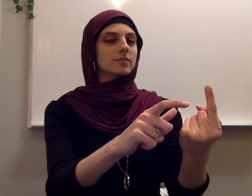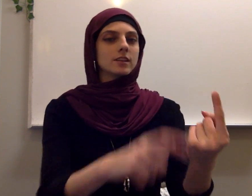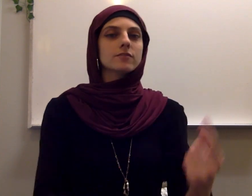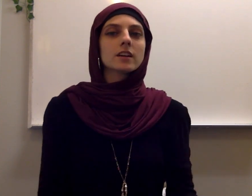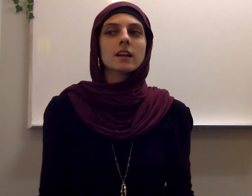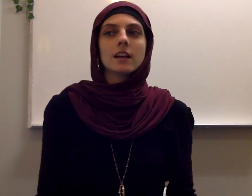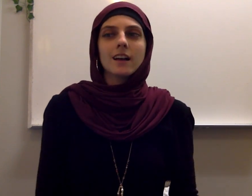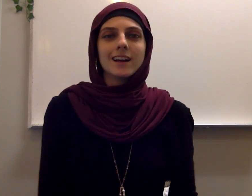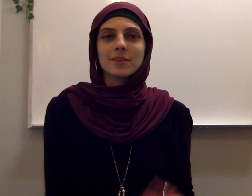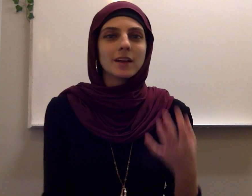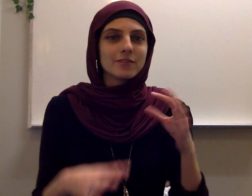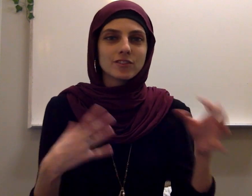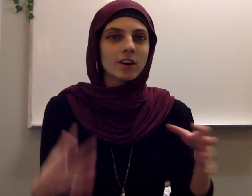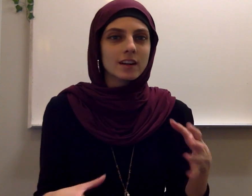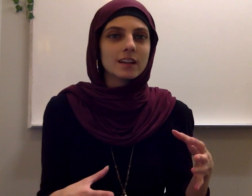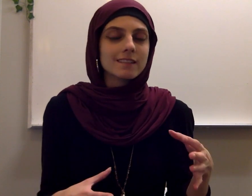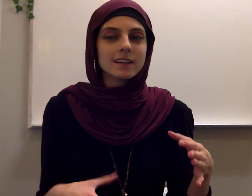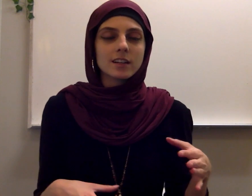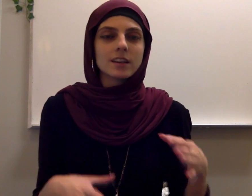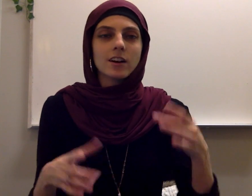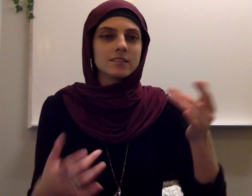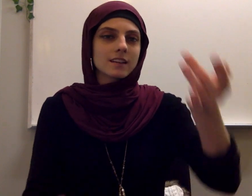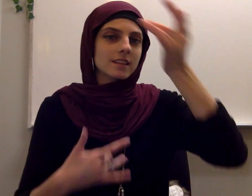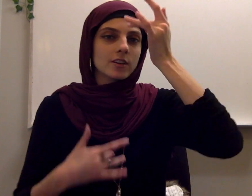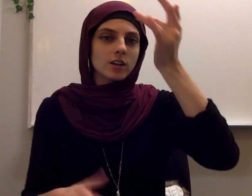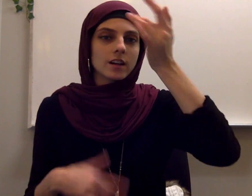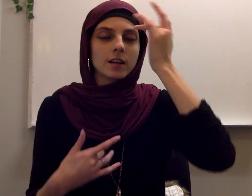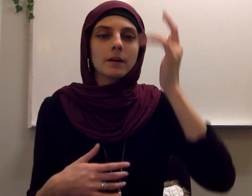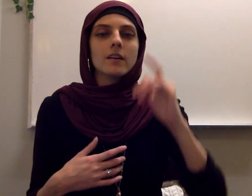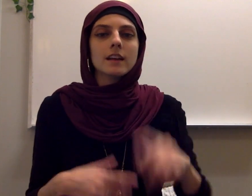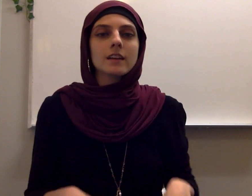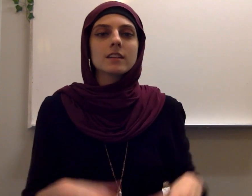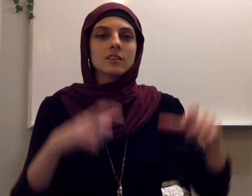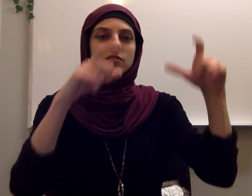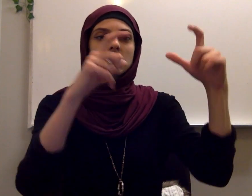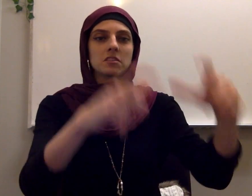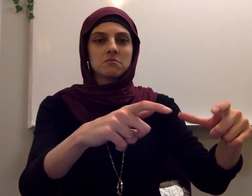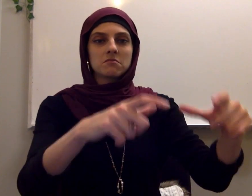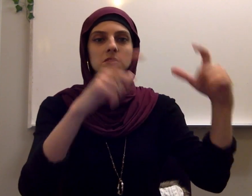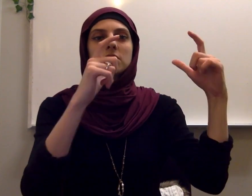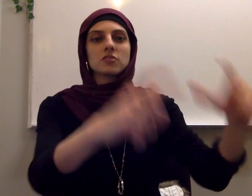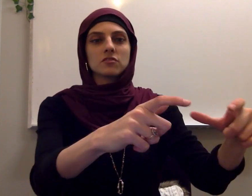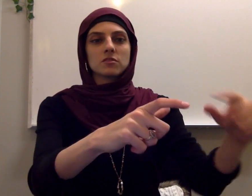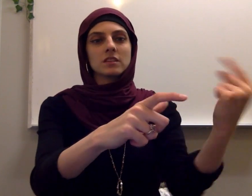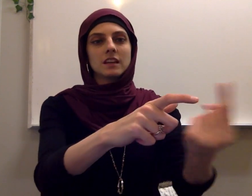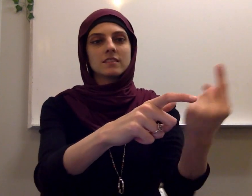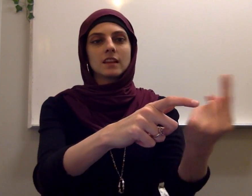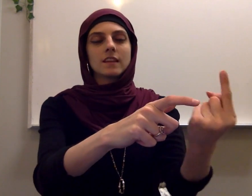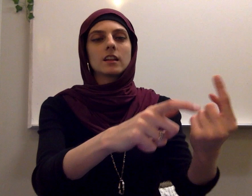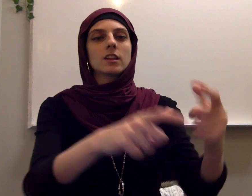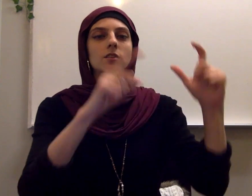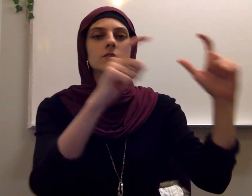yourself. If it's already clear in the context that you're talking about an illness, you can just do this and then alone, or